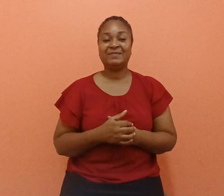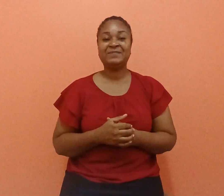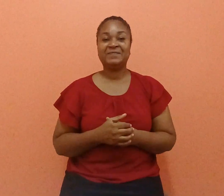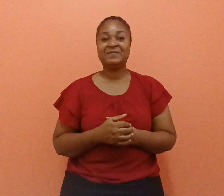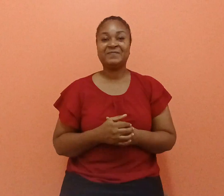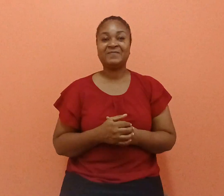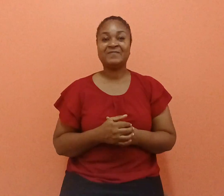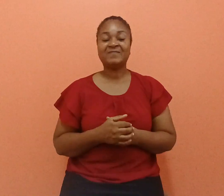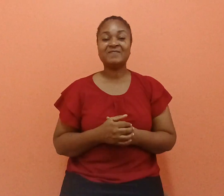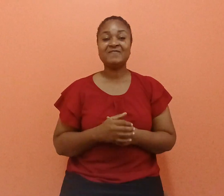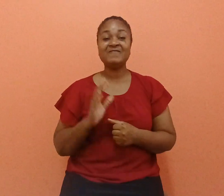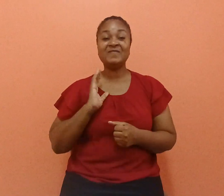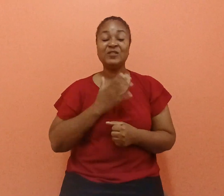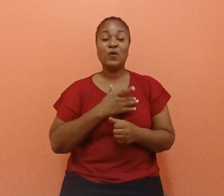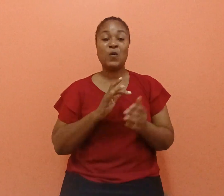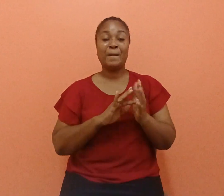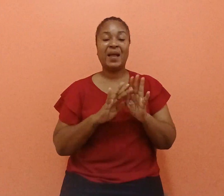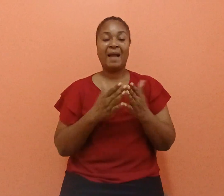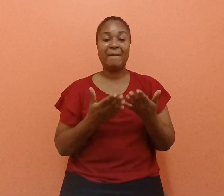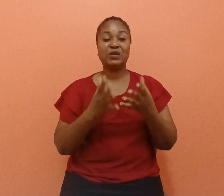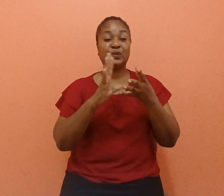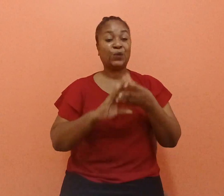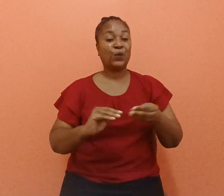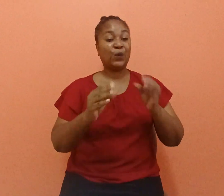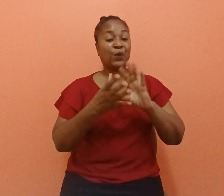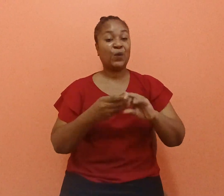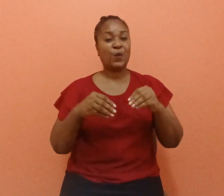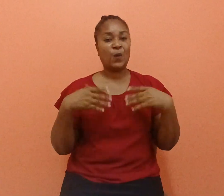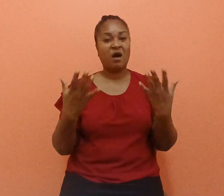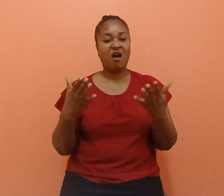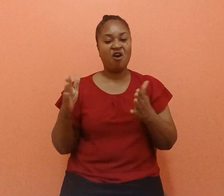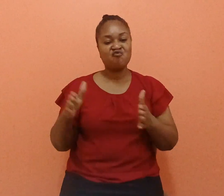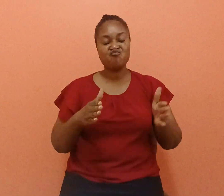Our Bible story was the road to Emmaus.